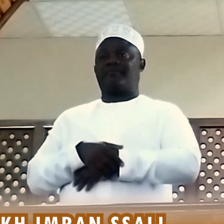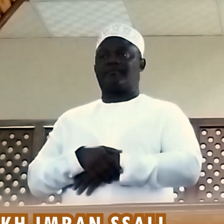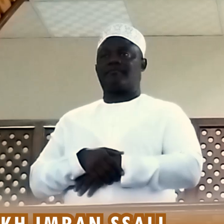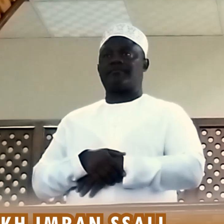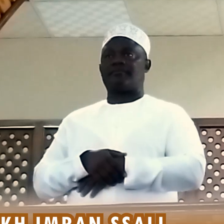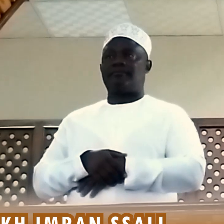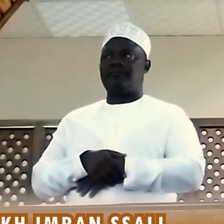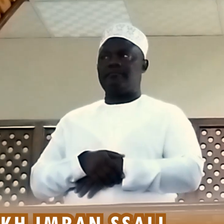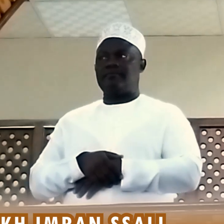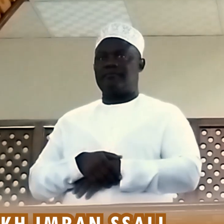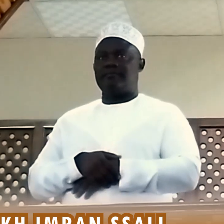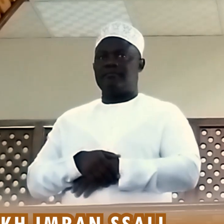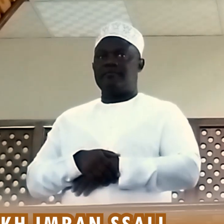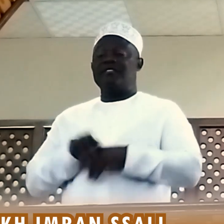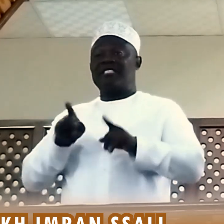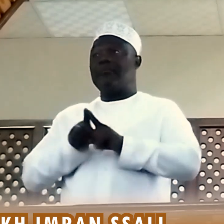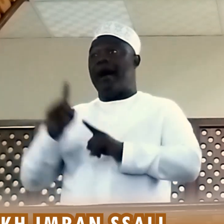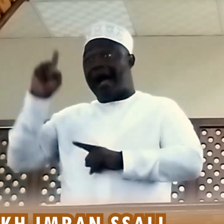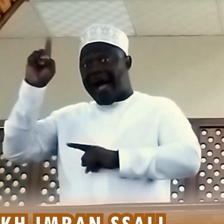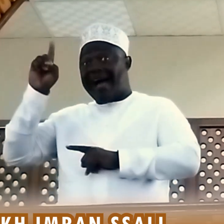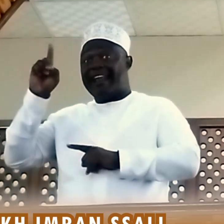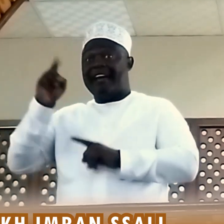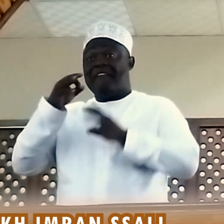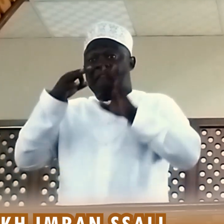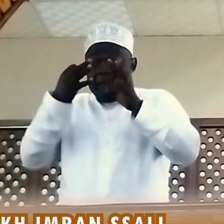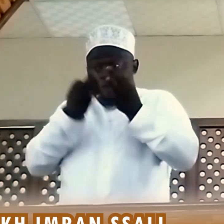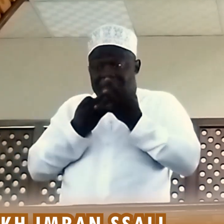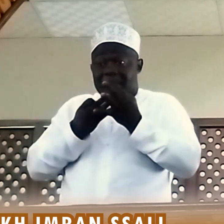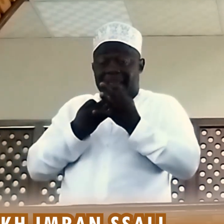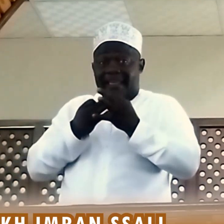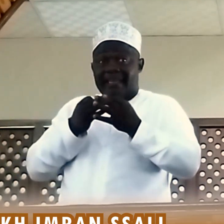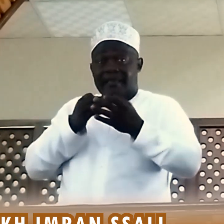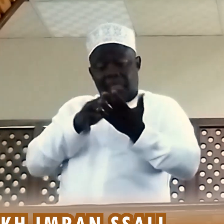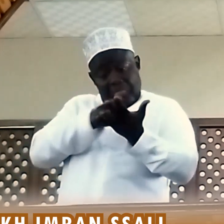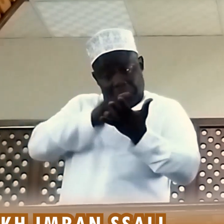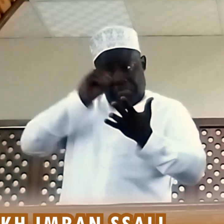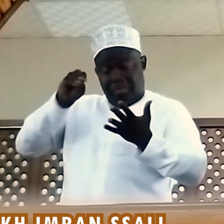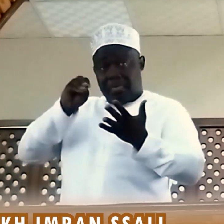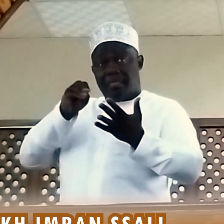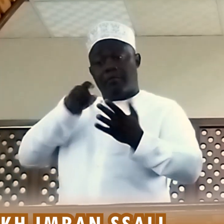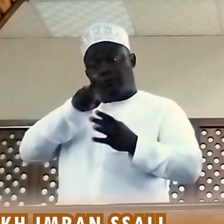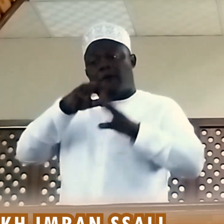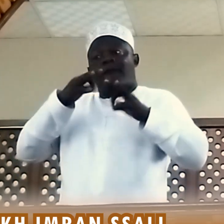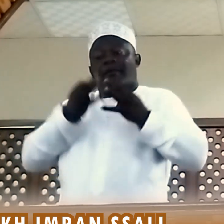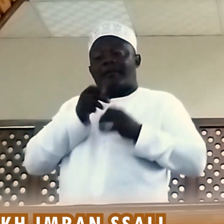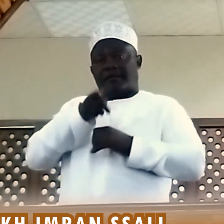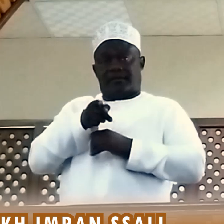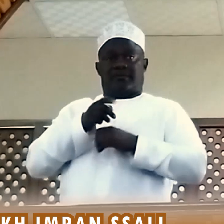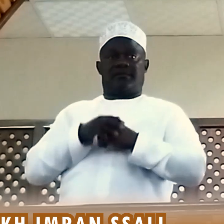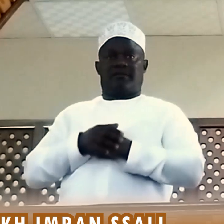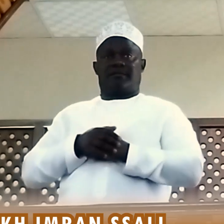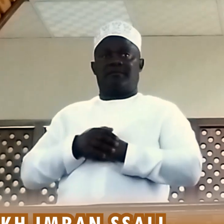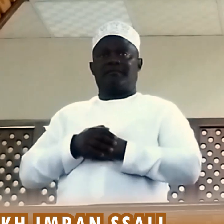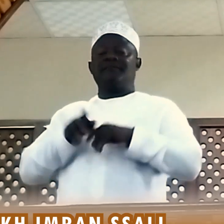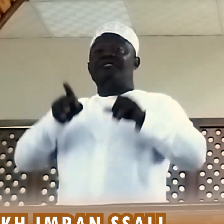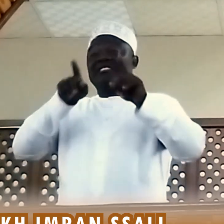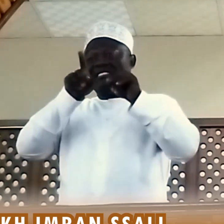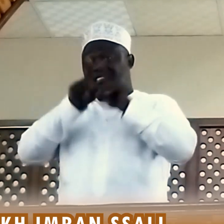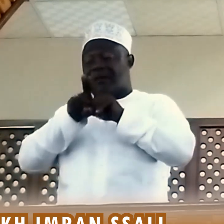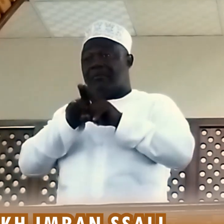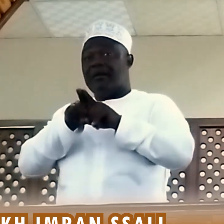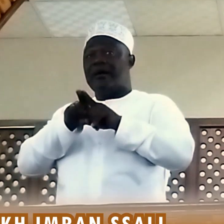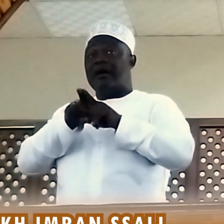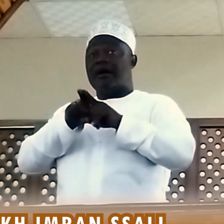Wa iyalihi, Allah ajja baraka mu famire y'omuntu omuli w'enguzi. Wa umurihi, atera Allah